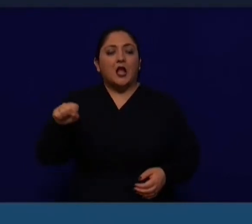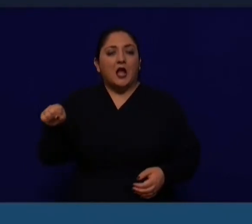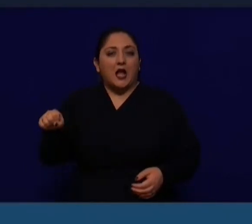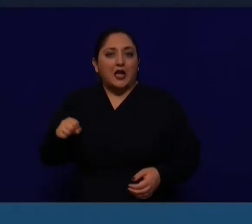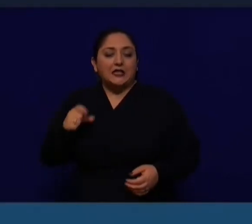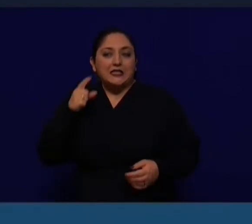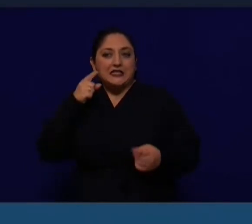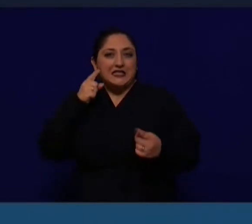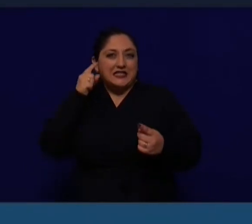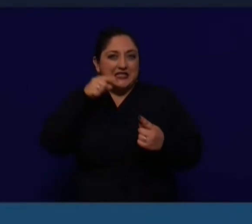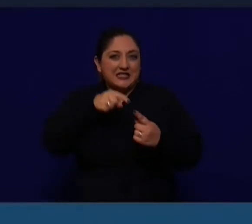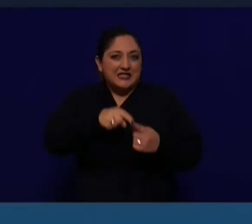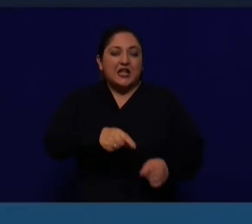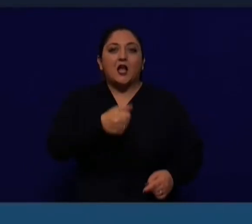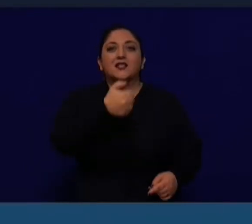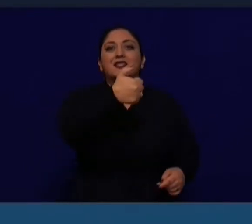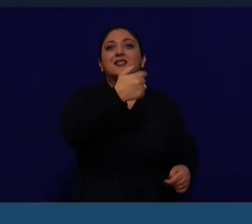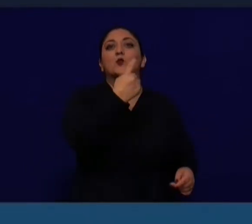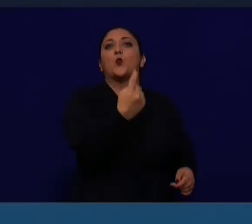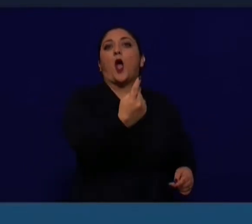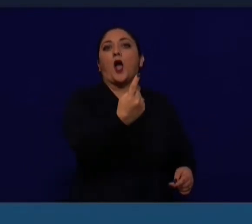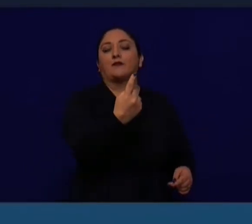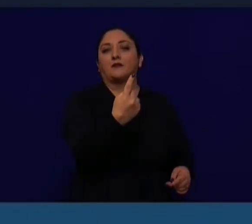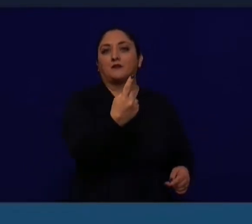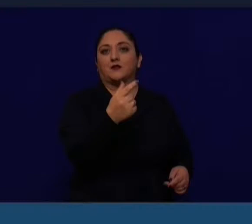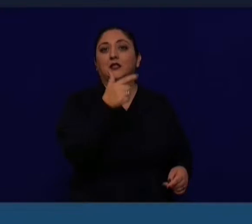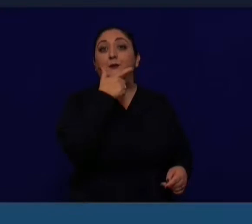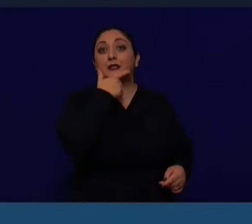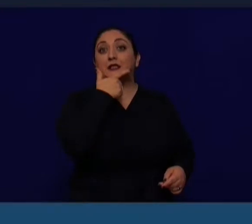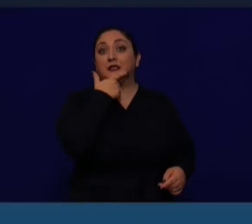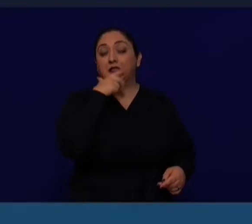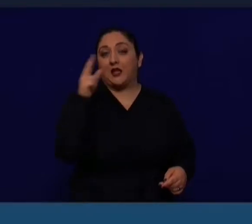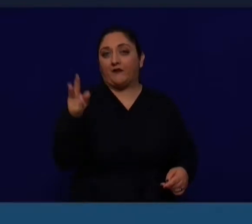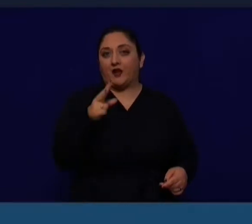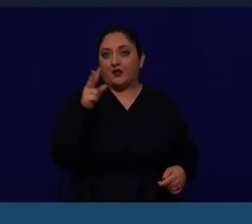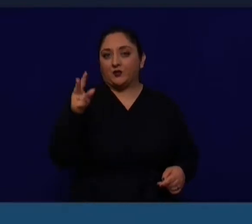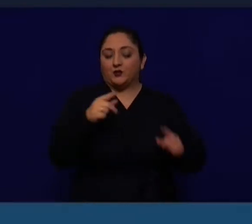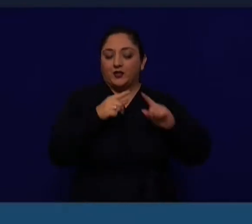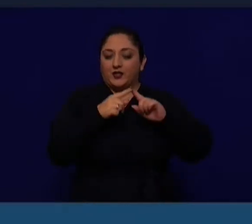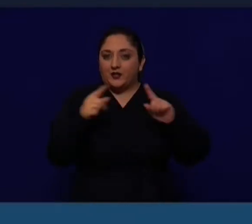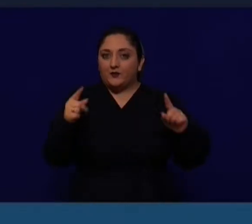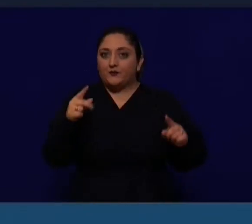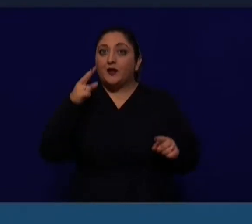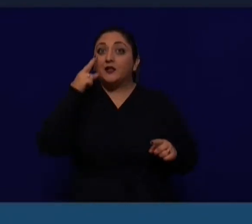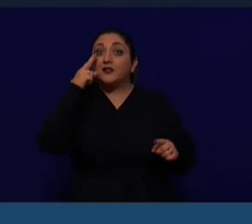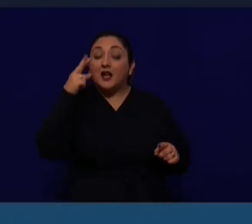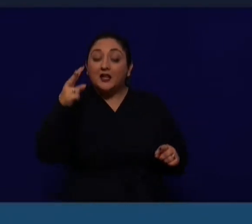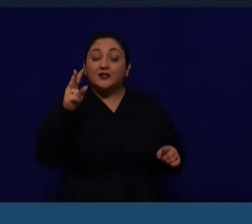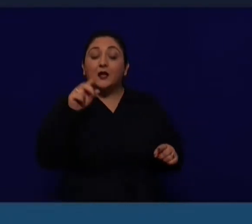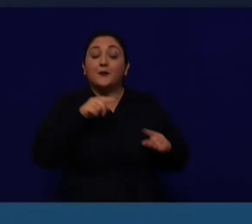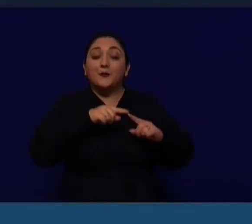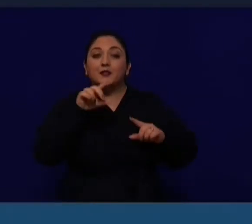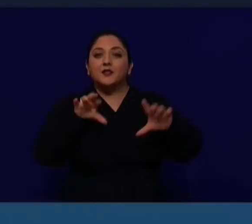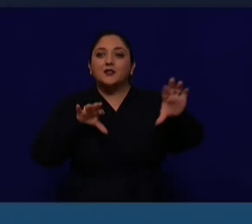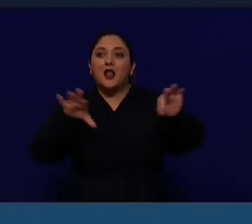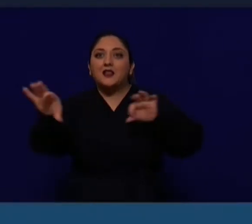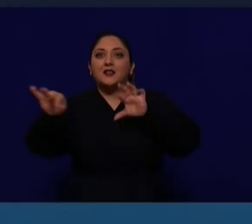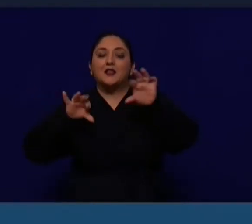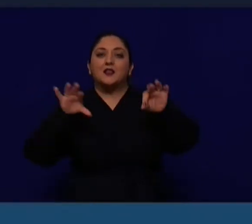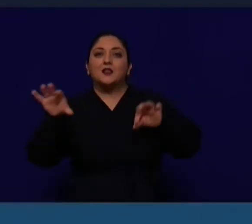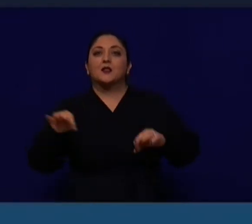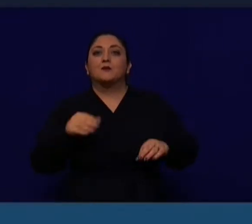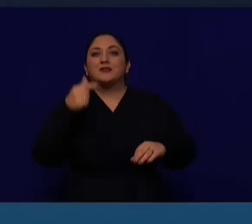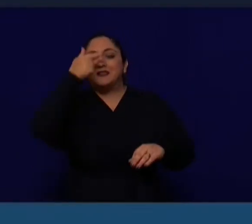kellna 61 cases li huma UK variant, però anka minn random testing li għamilna xi ftit ġimgħat ilu bħalma